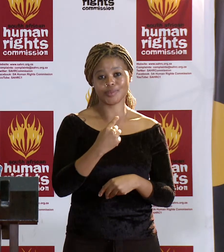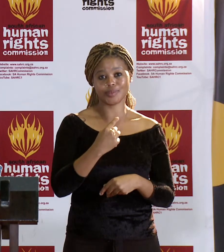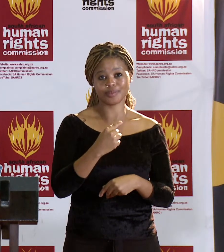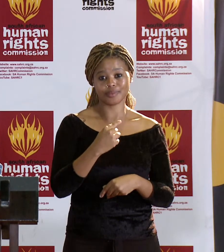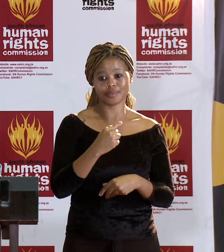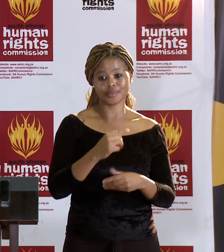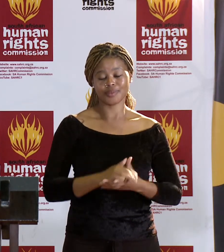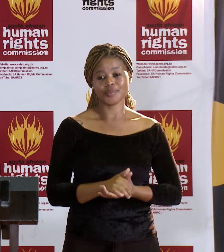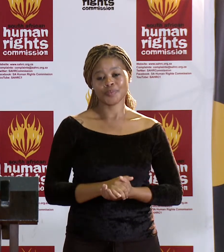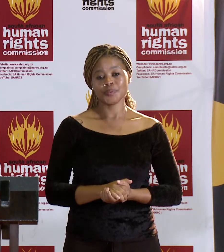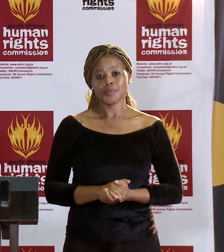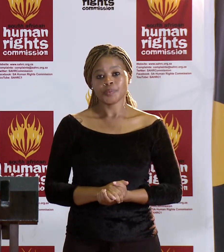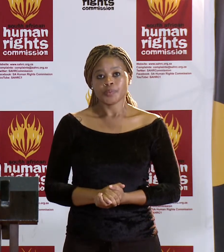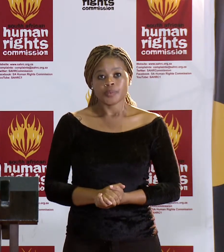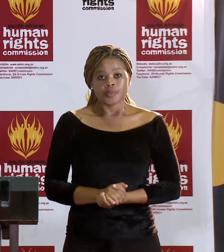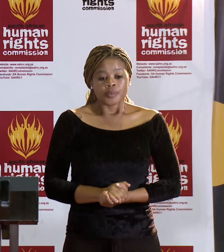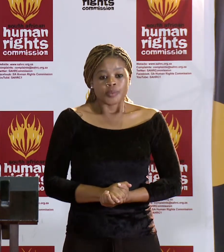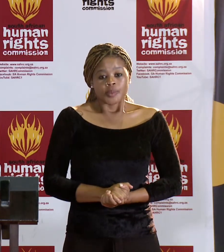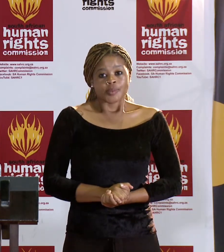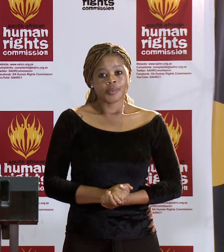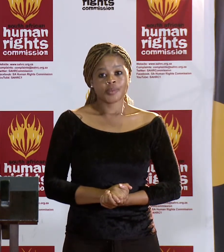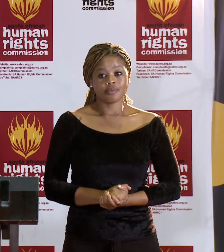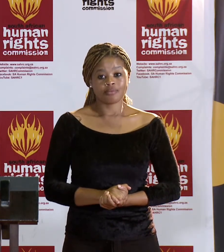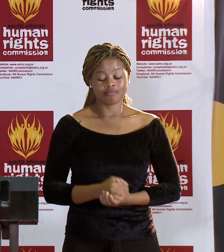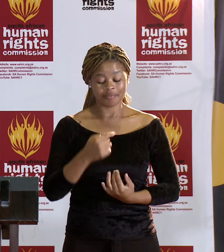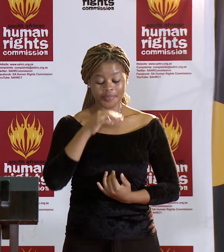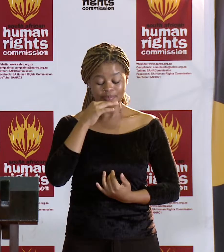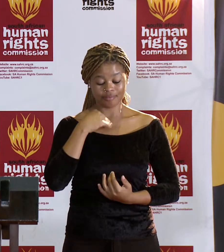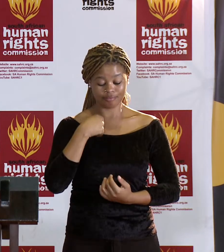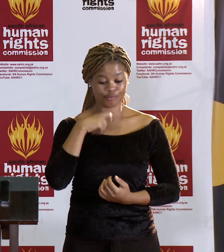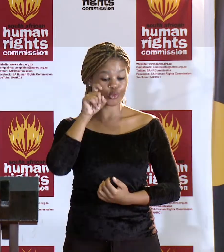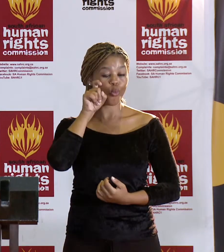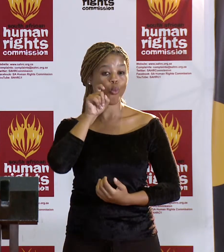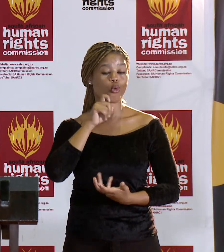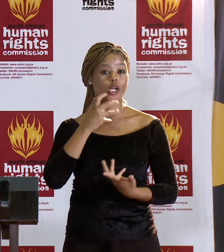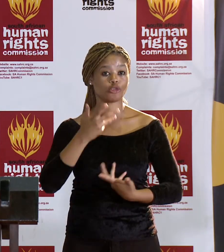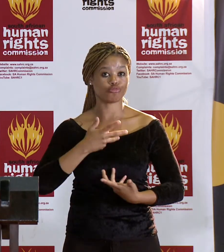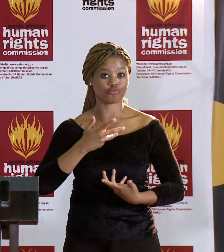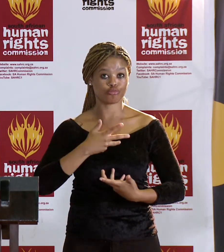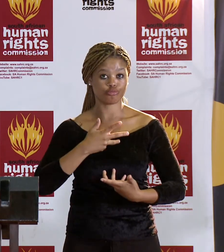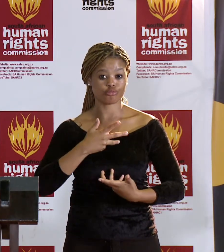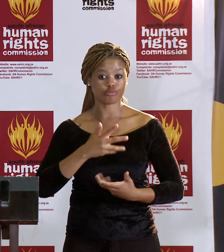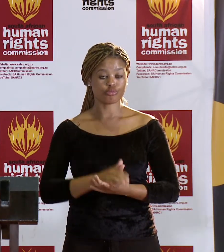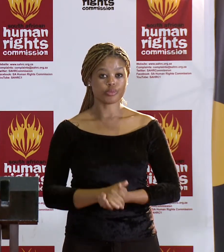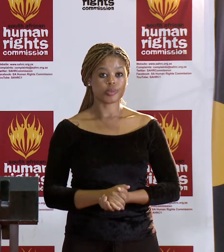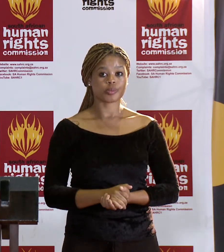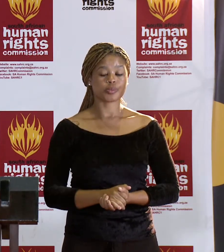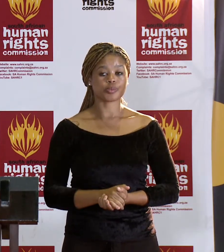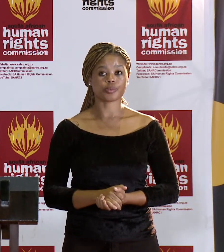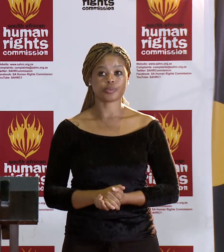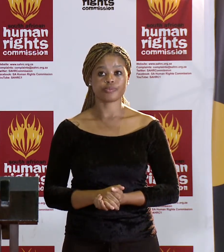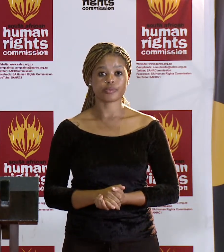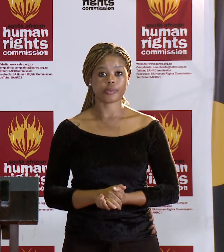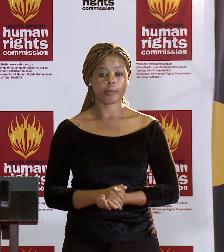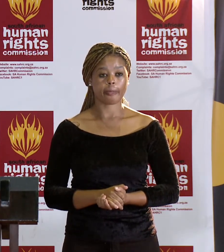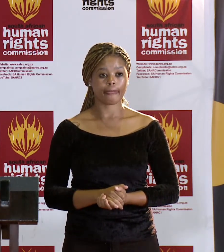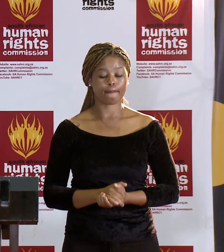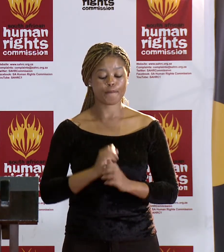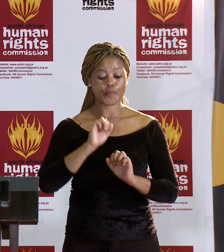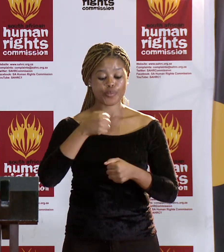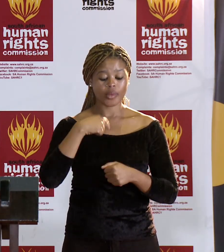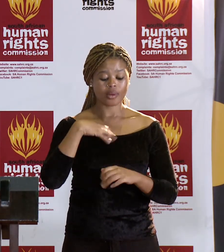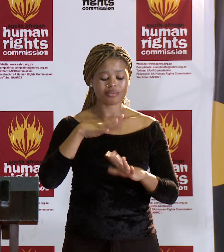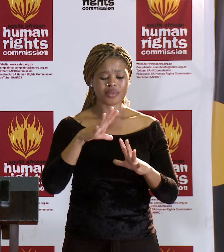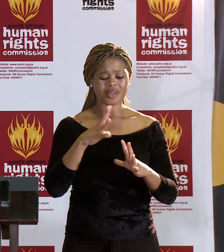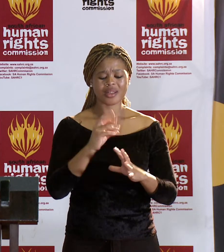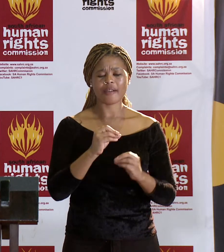a.m., right? So that's how old I am. And we didn't have much in